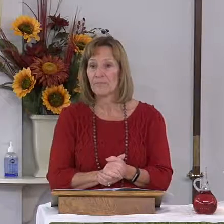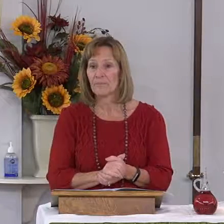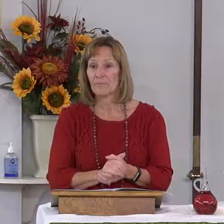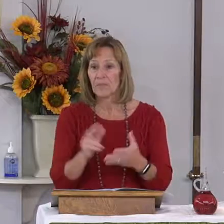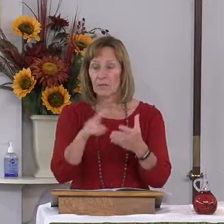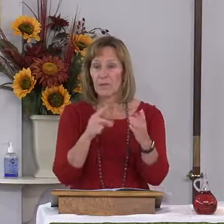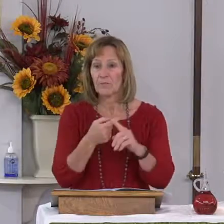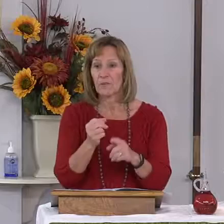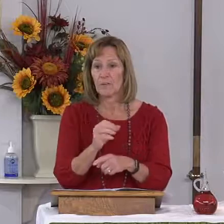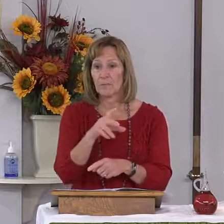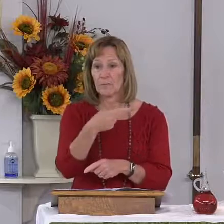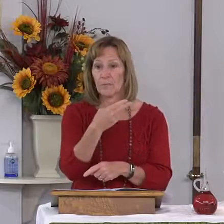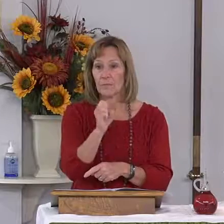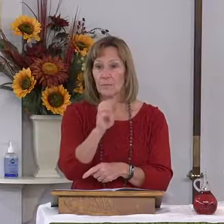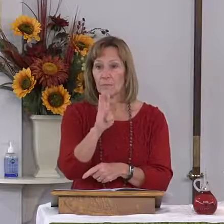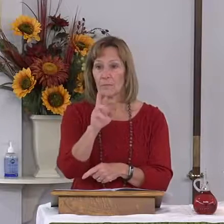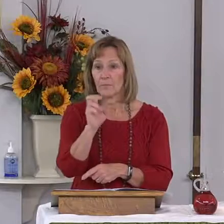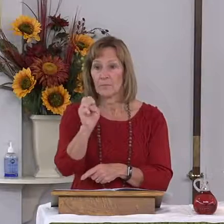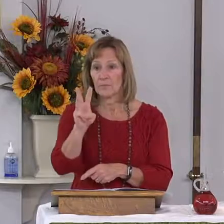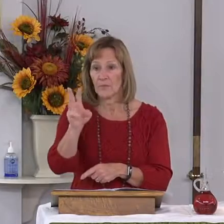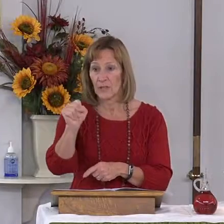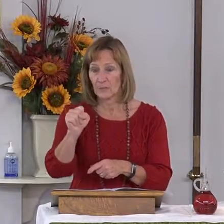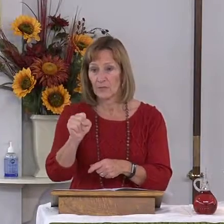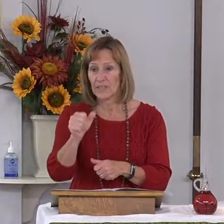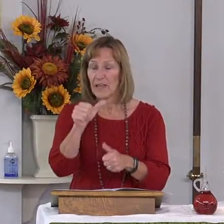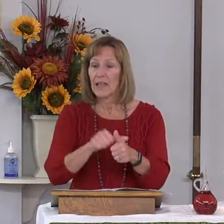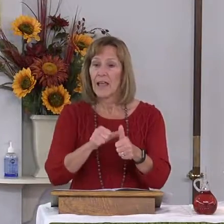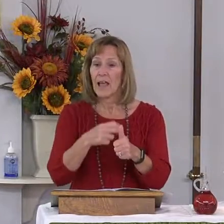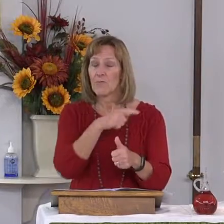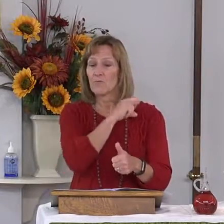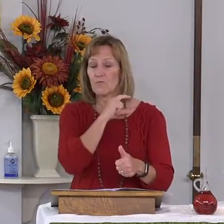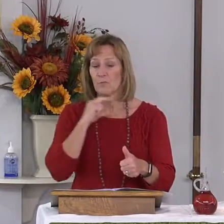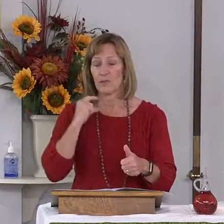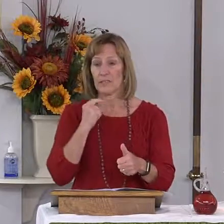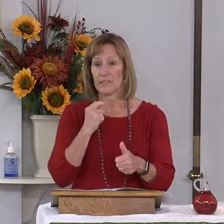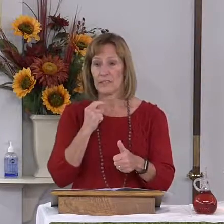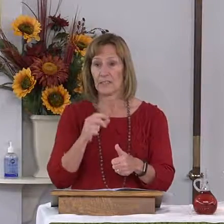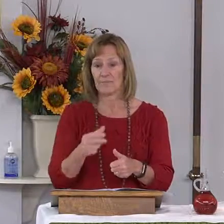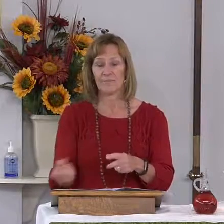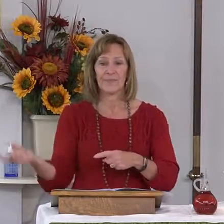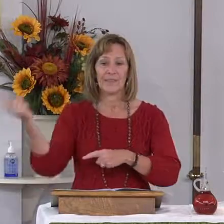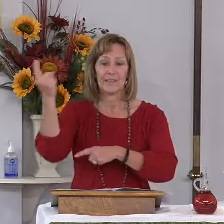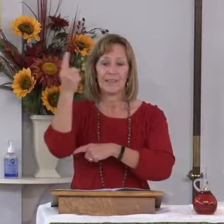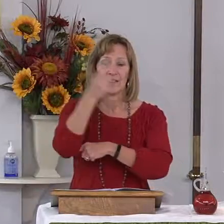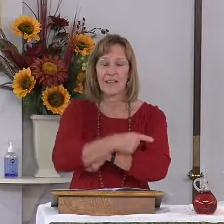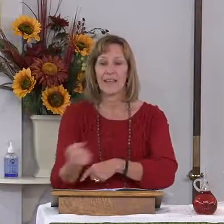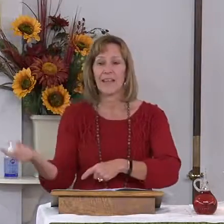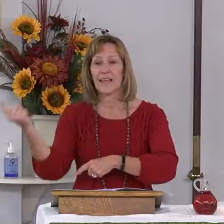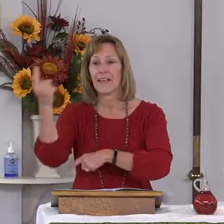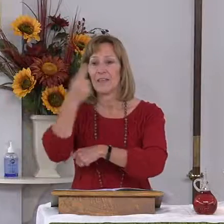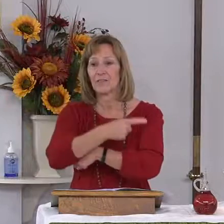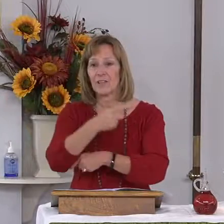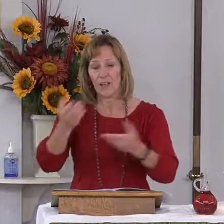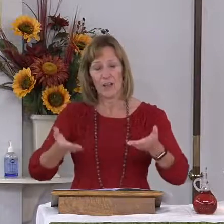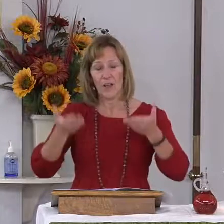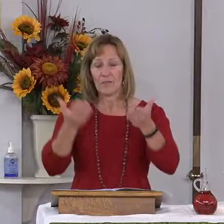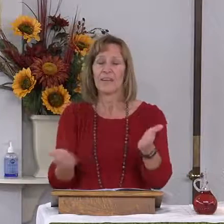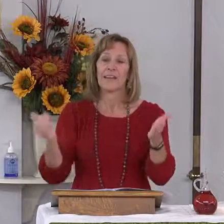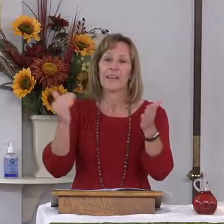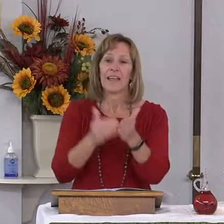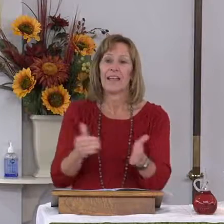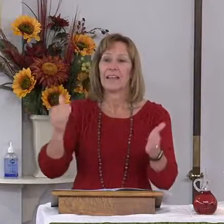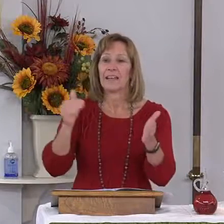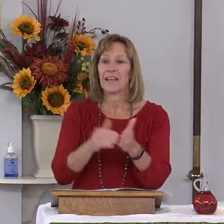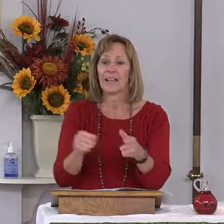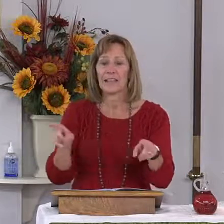A reading from Hebrews. Every priest stands day after day at his service, offering again and